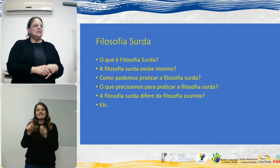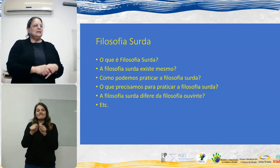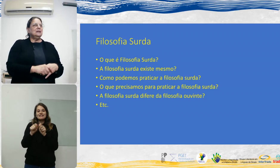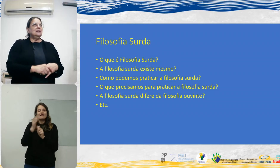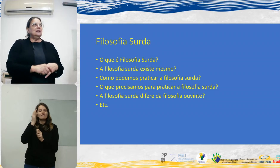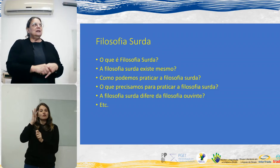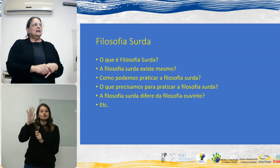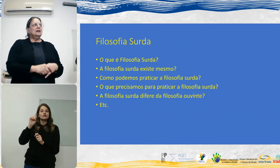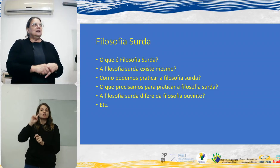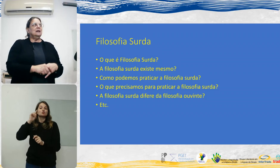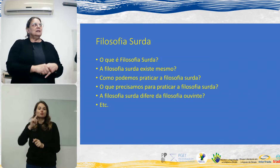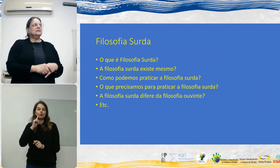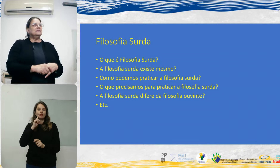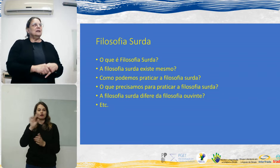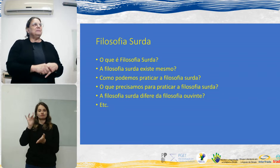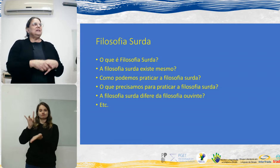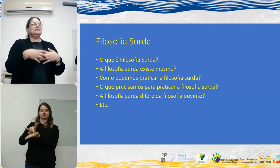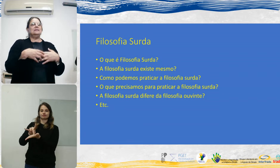really,